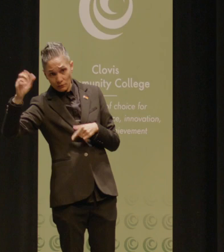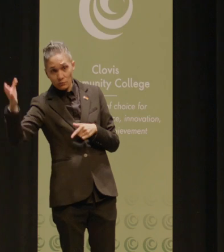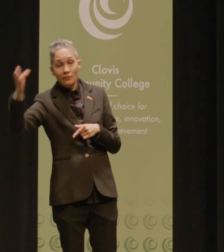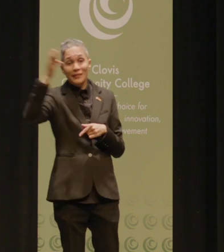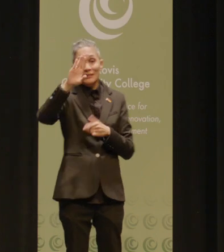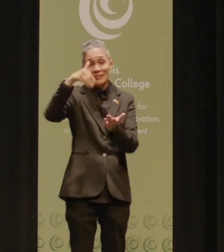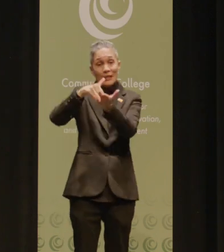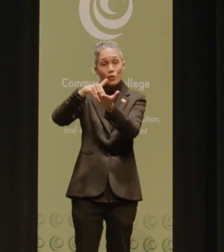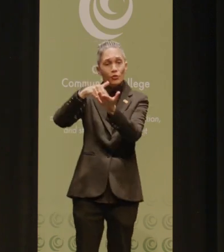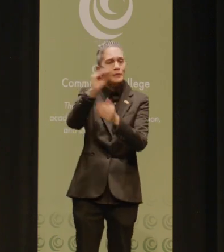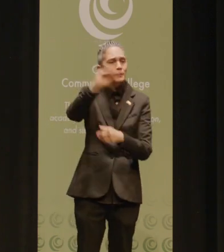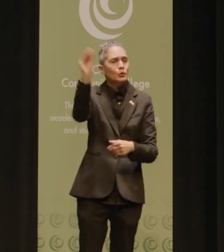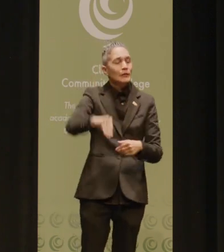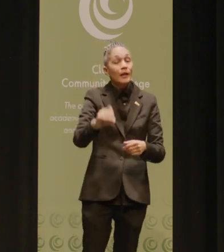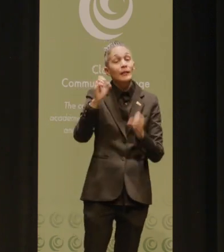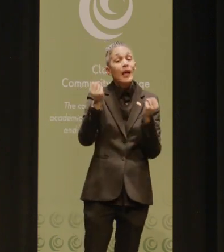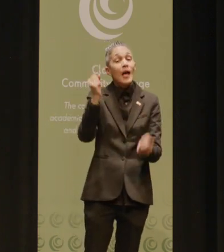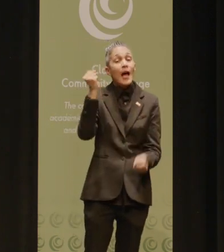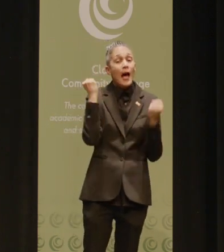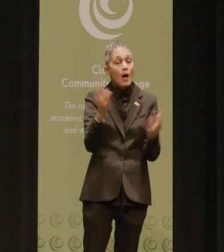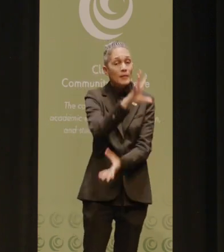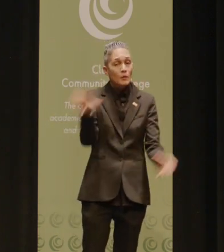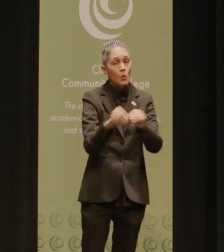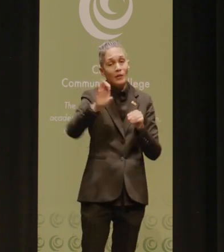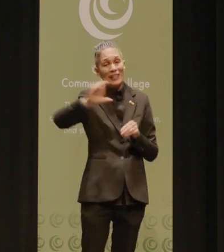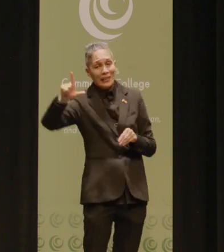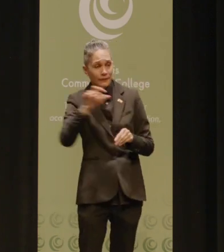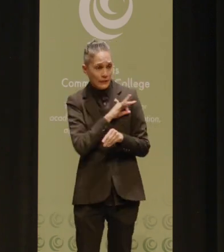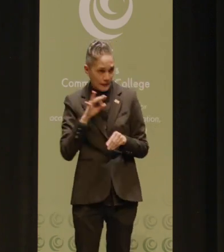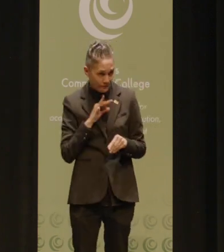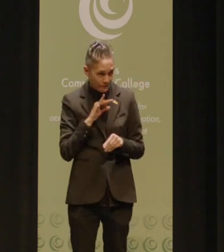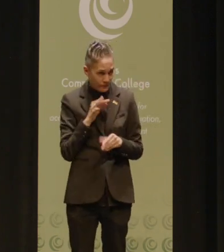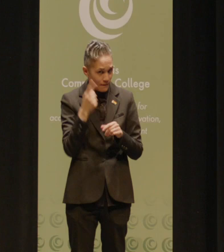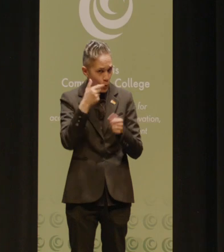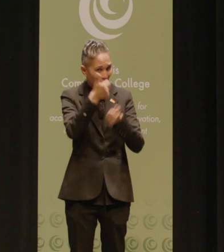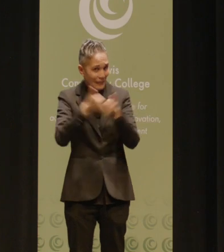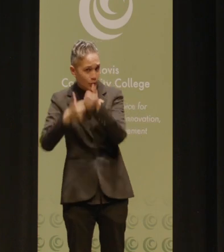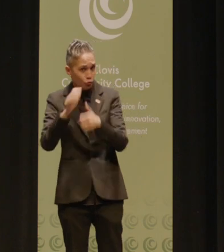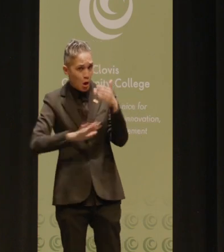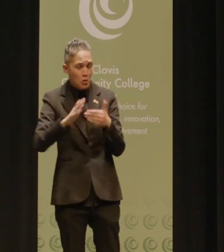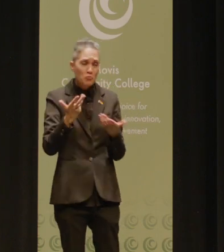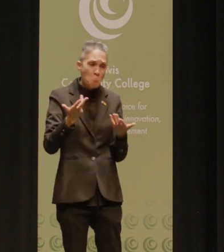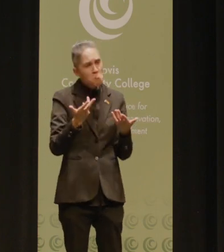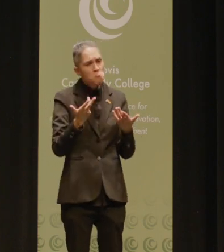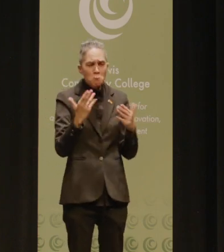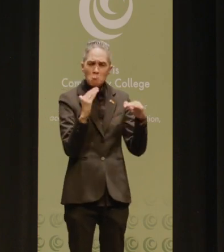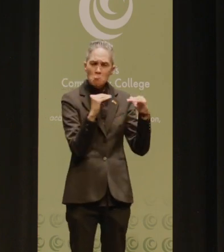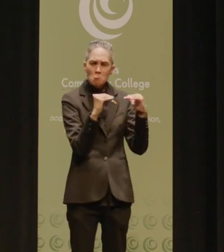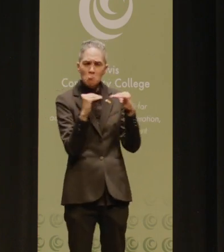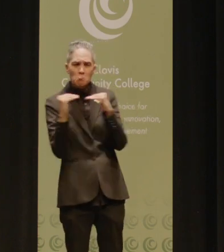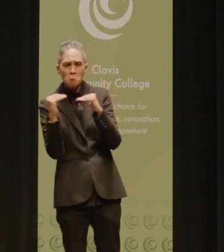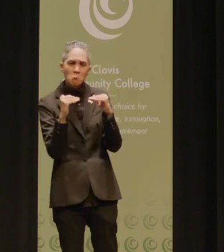column is the percentage of classified professionals for each of your colleges. And you'll see you're pretty close, with